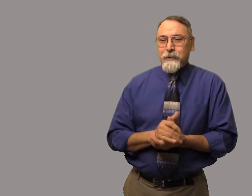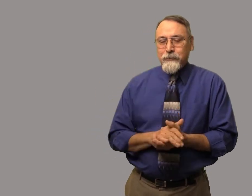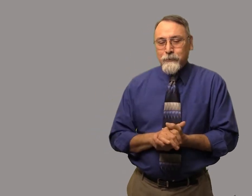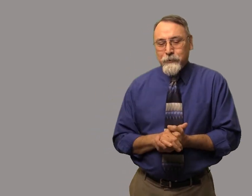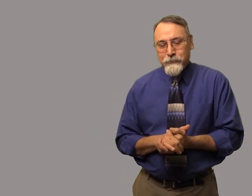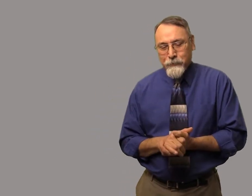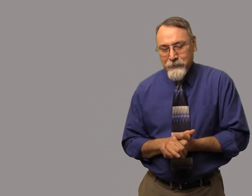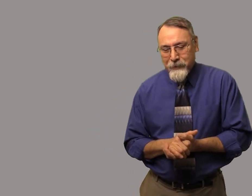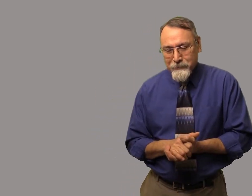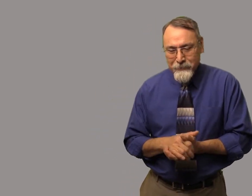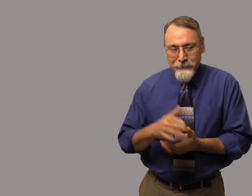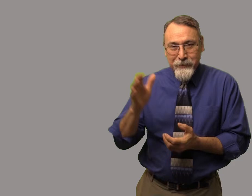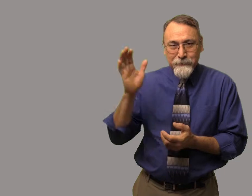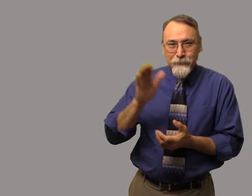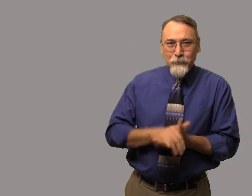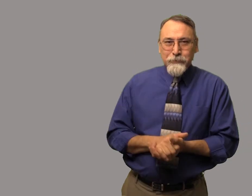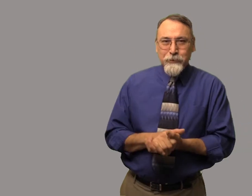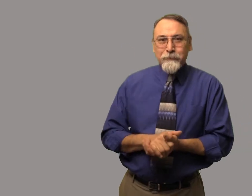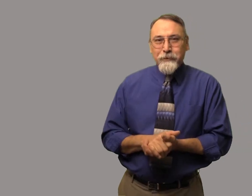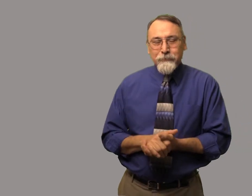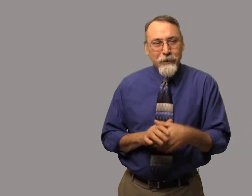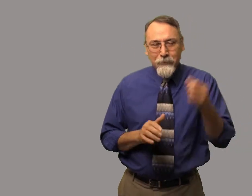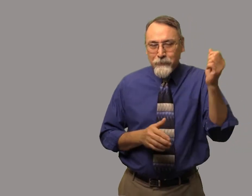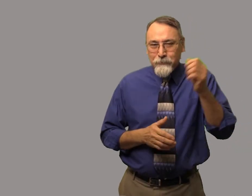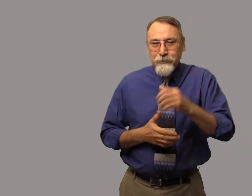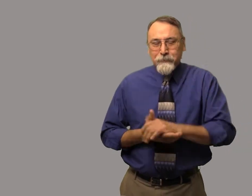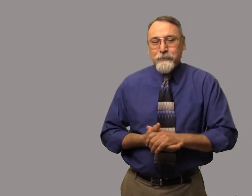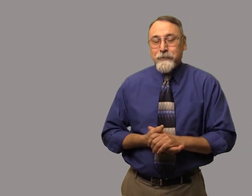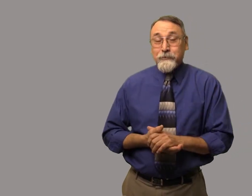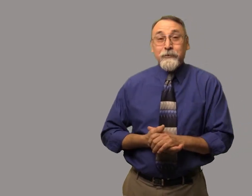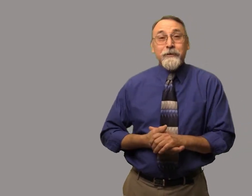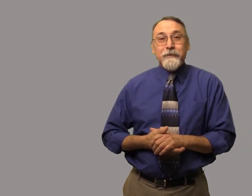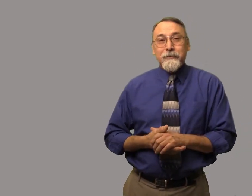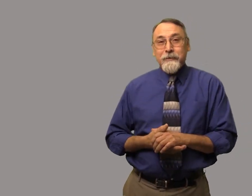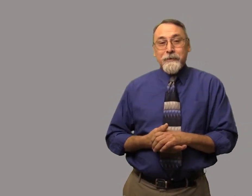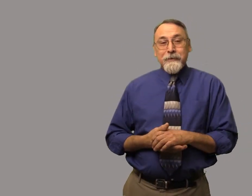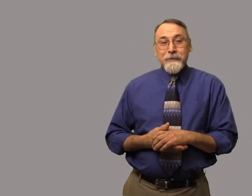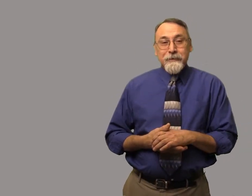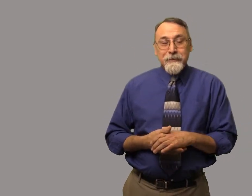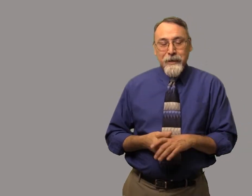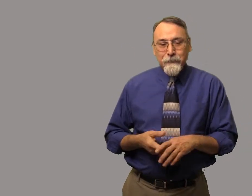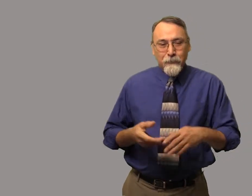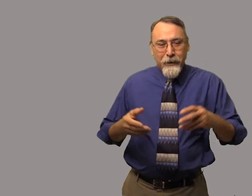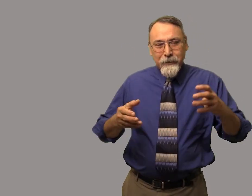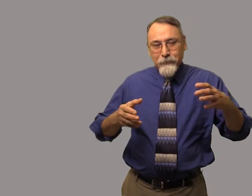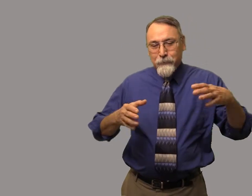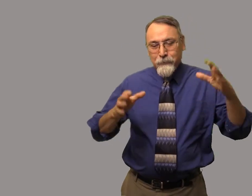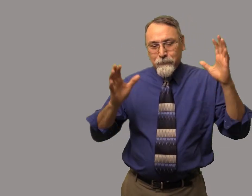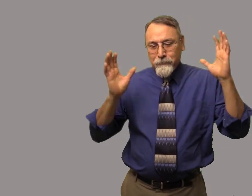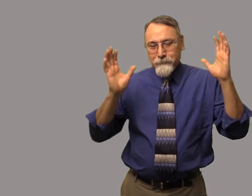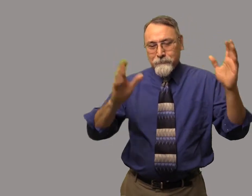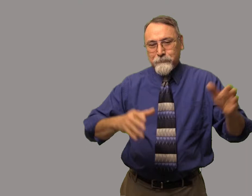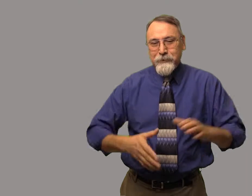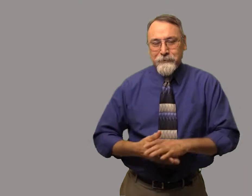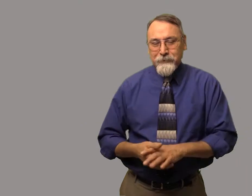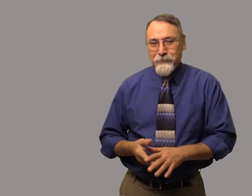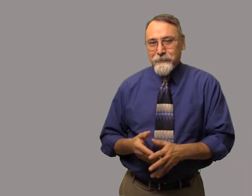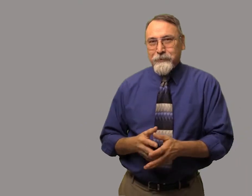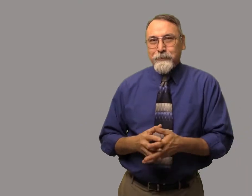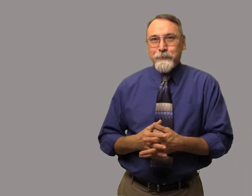the Goodwill stores has a tech store. Why don't you go over there? So I called over there, ran over there, and sure enough, they had a radio PC on there